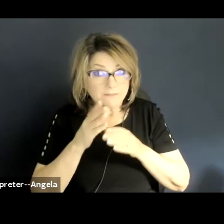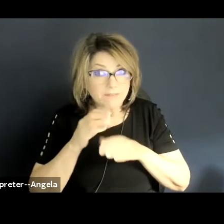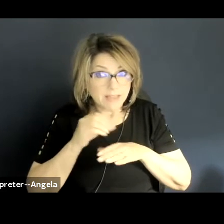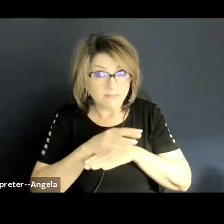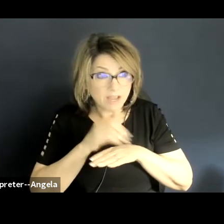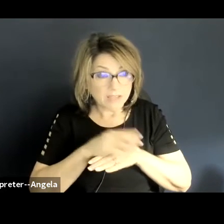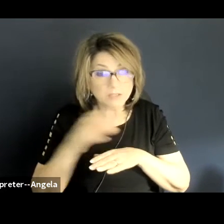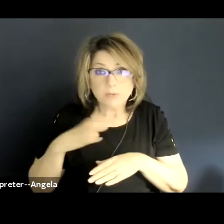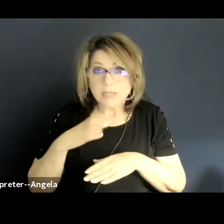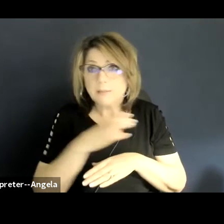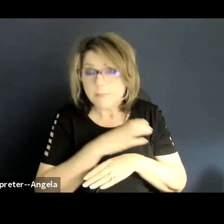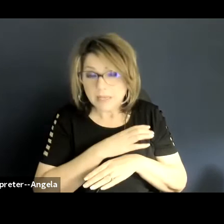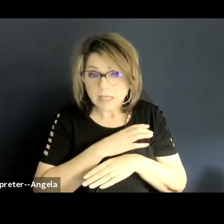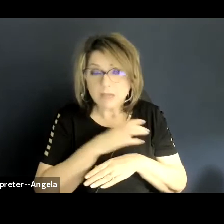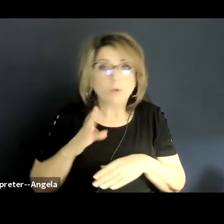board,